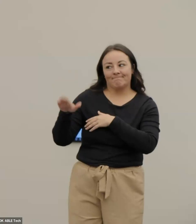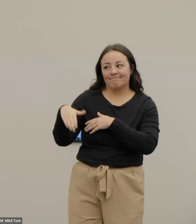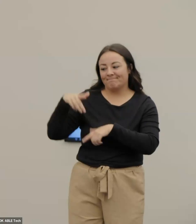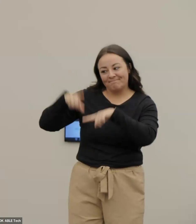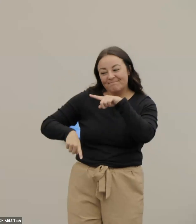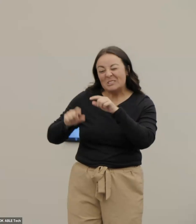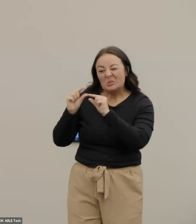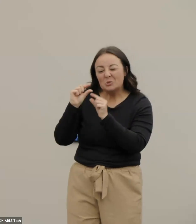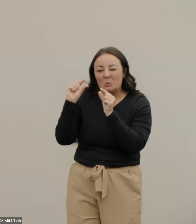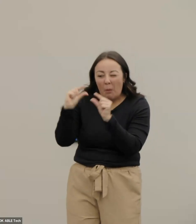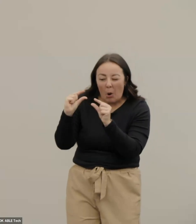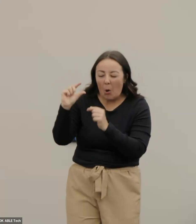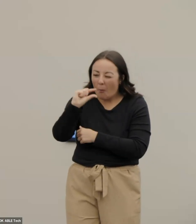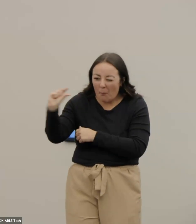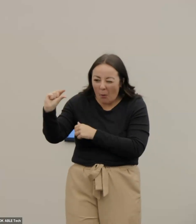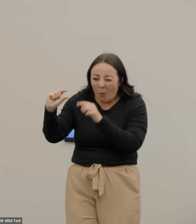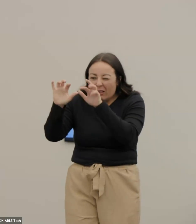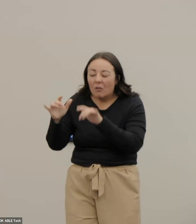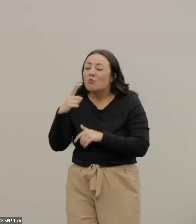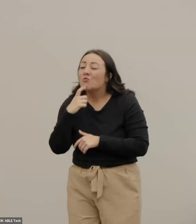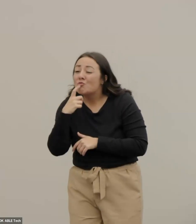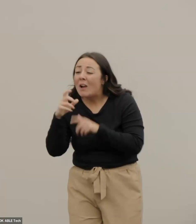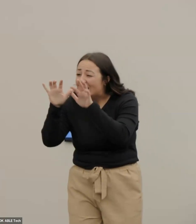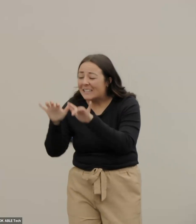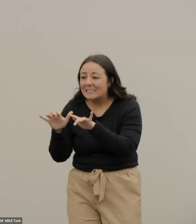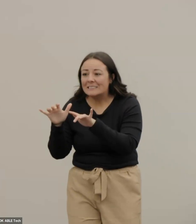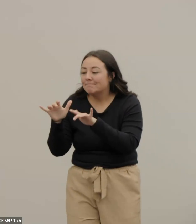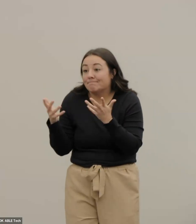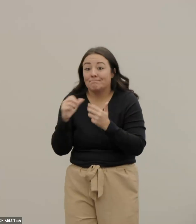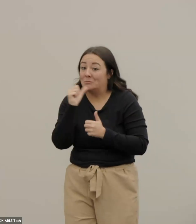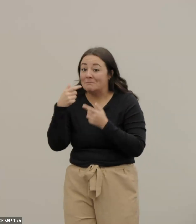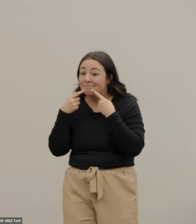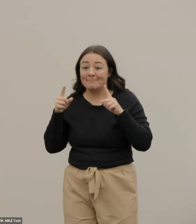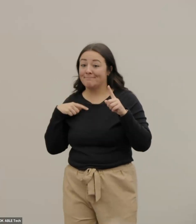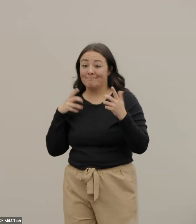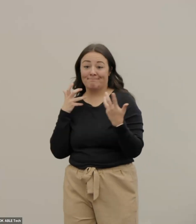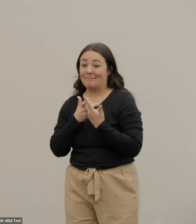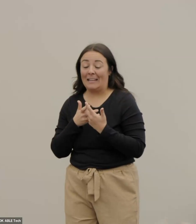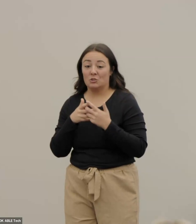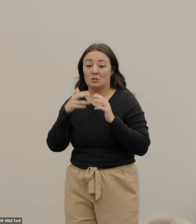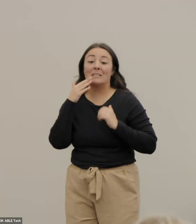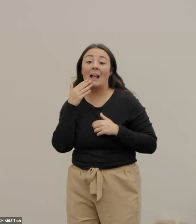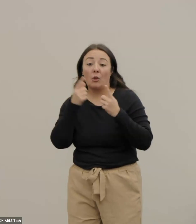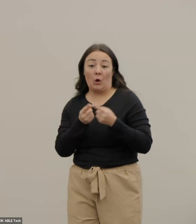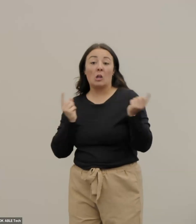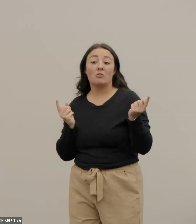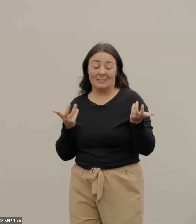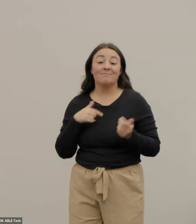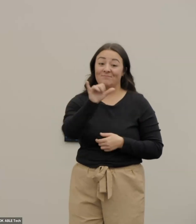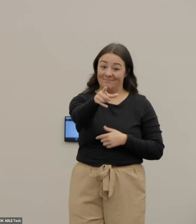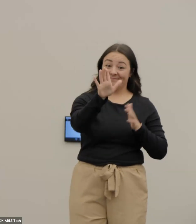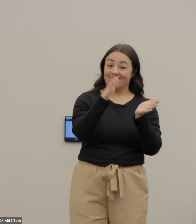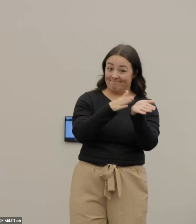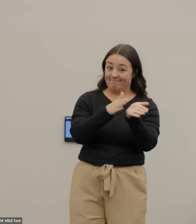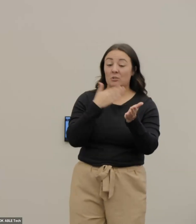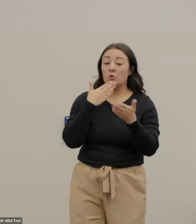red text that was not going to make the color contrast. Yeah, no, and that's a really good point that you bring up, because although